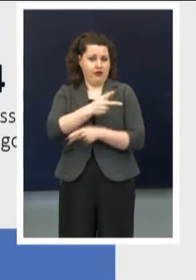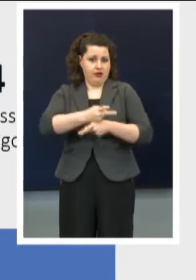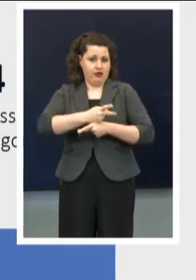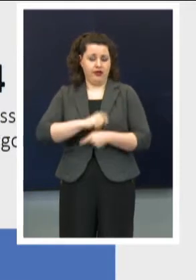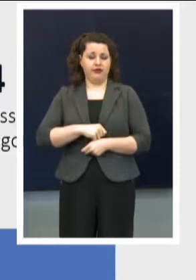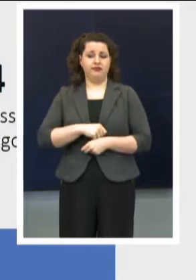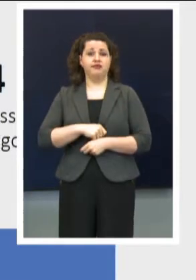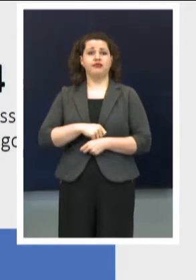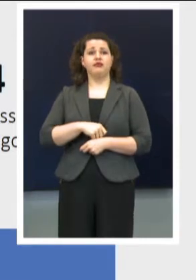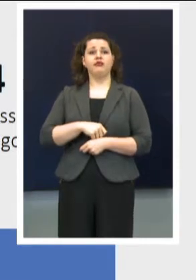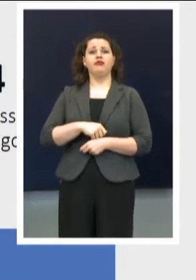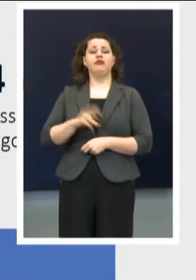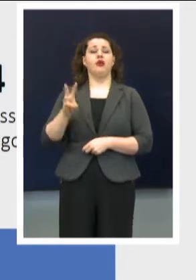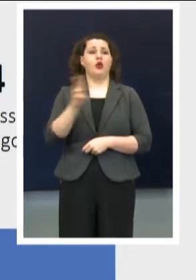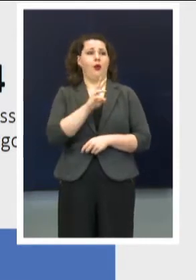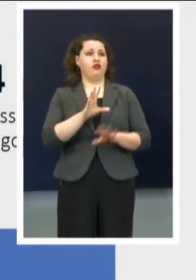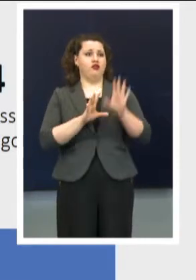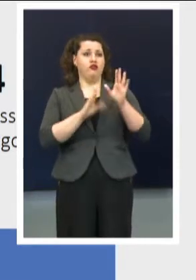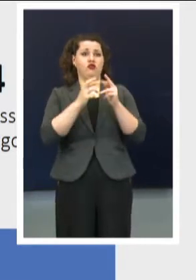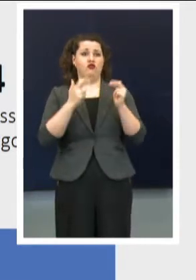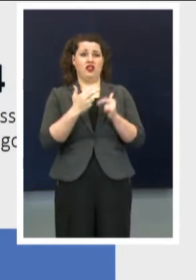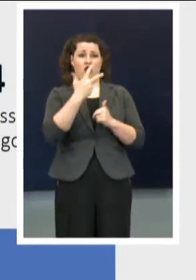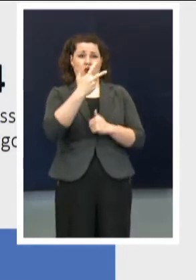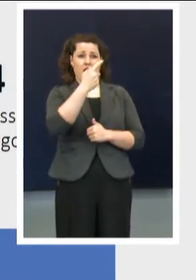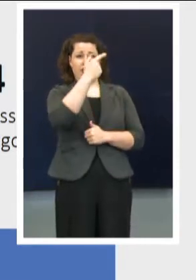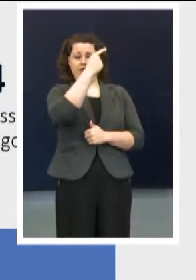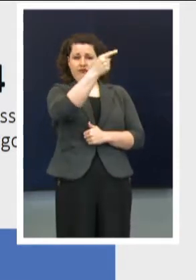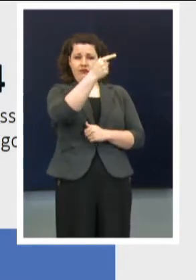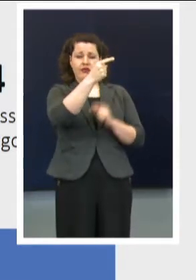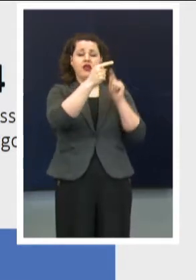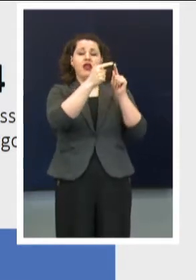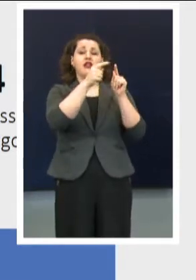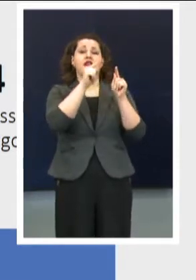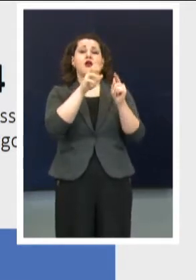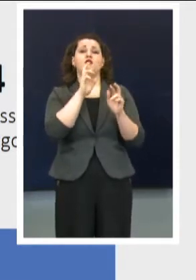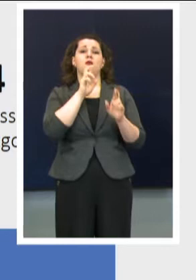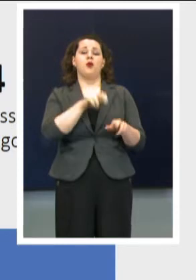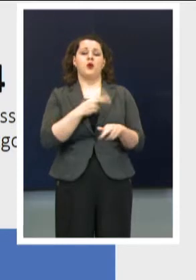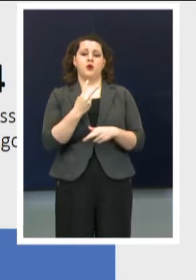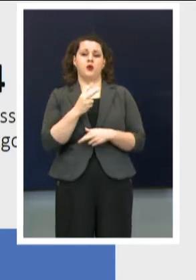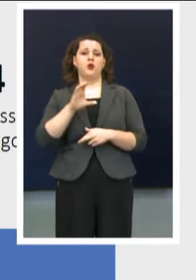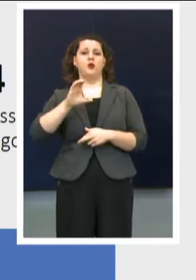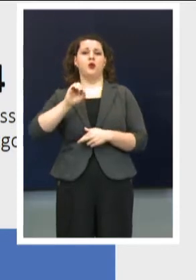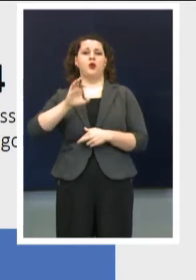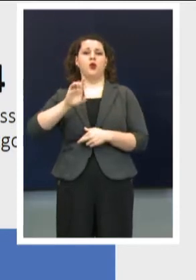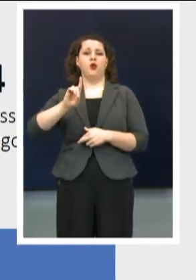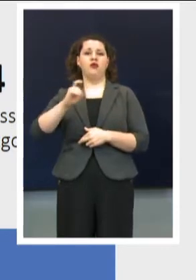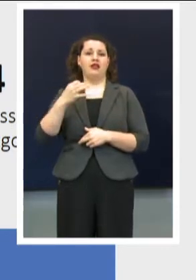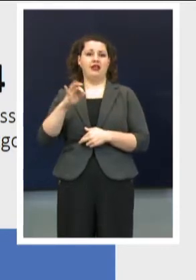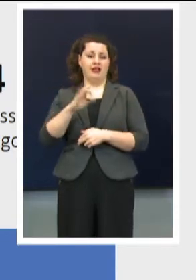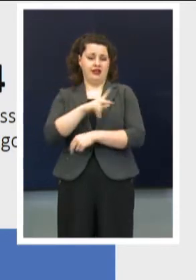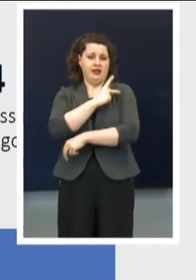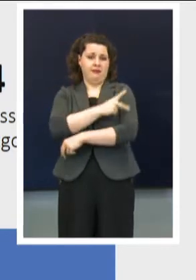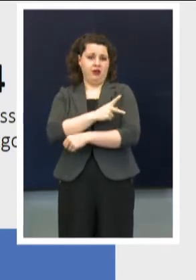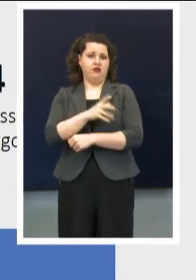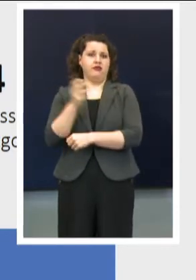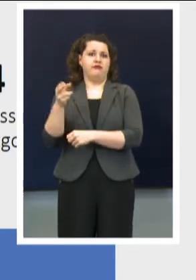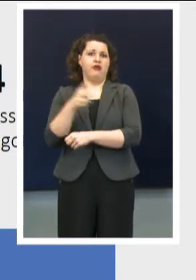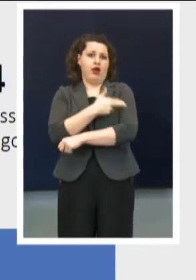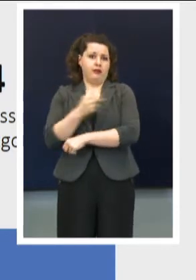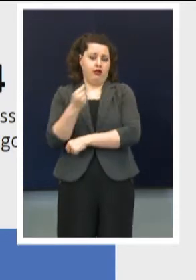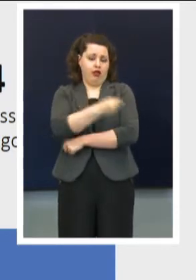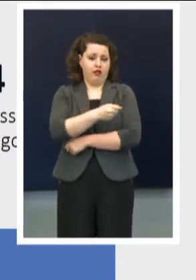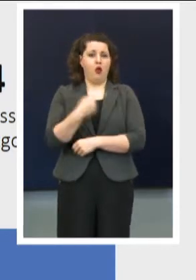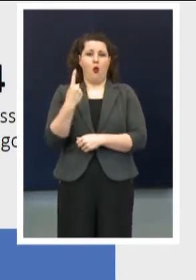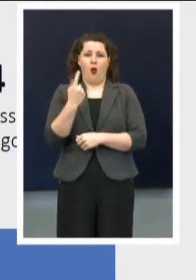the state, yesterday, Region 3 reported 2 COVID-19 patients hospitalized. One new patient was